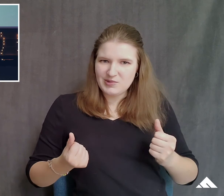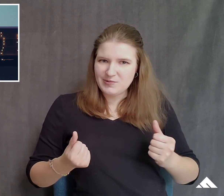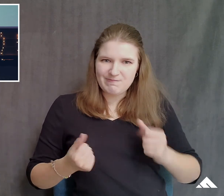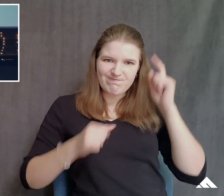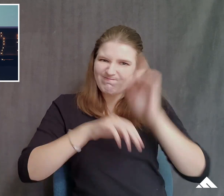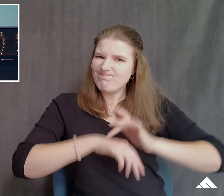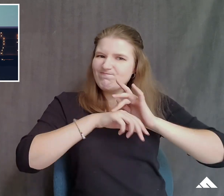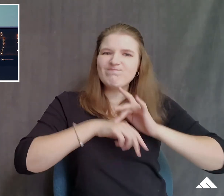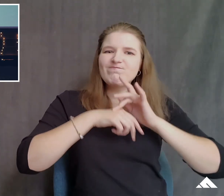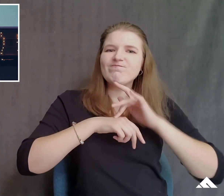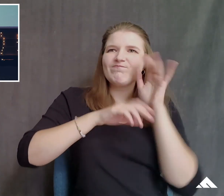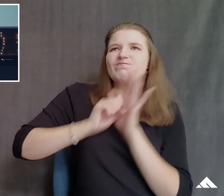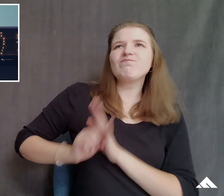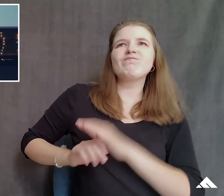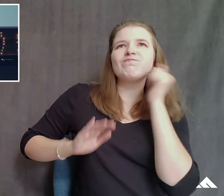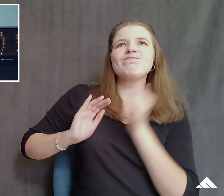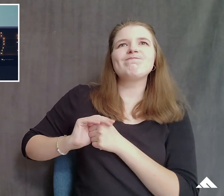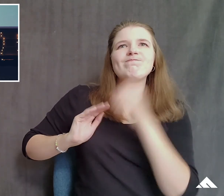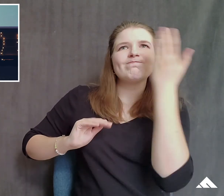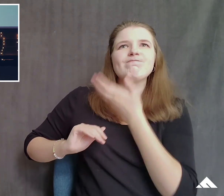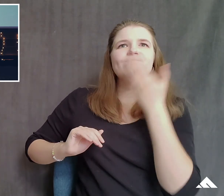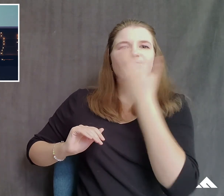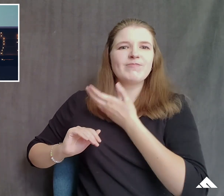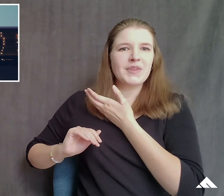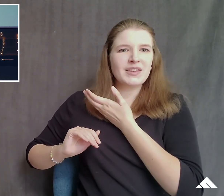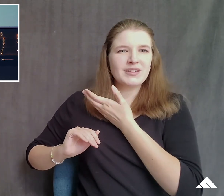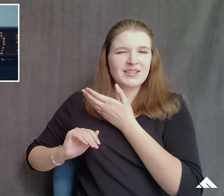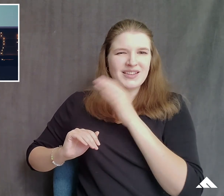keep covering up, it's like a bed sore.